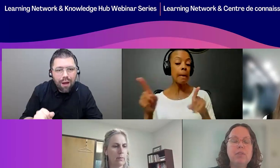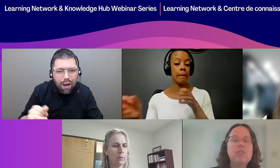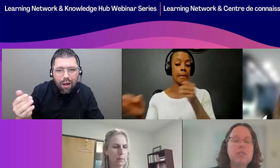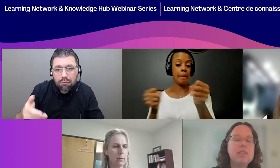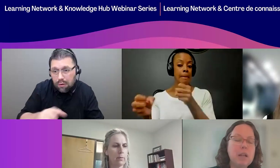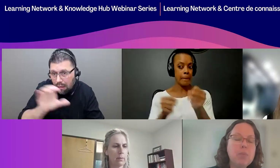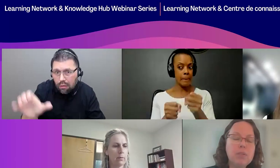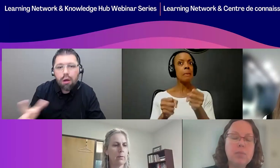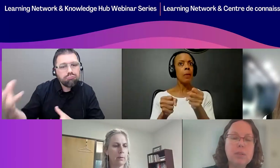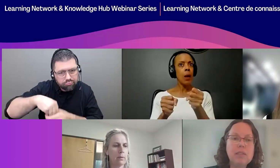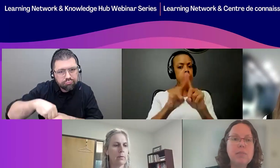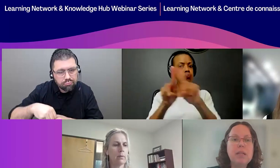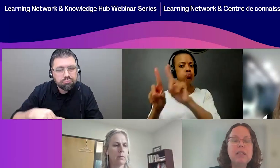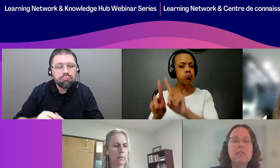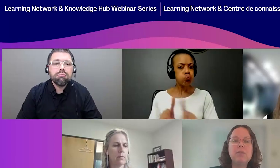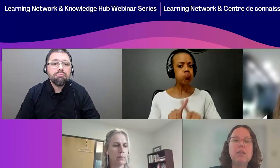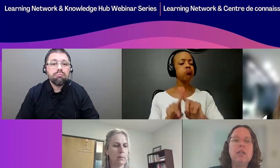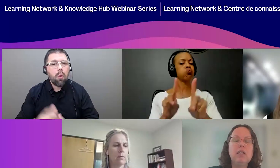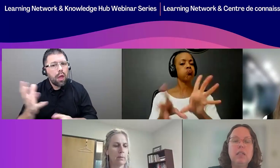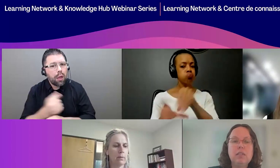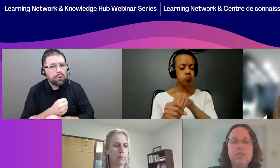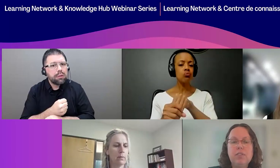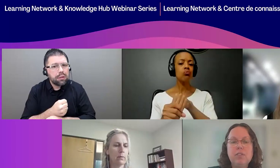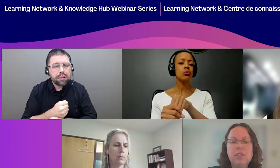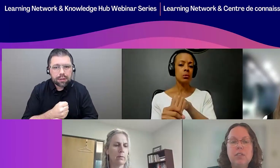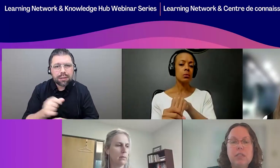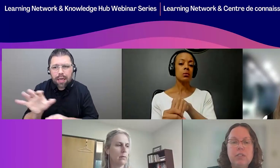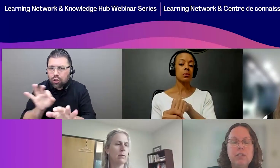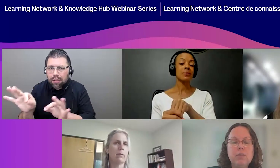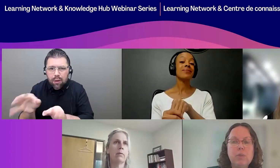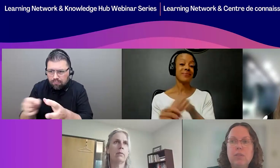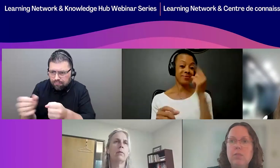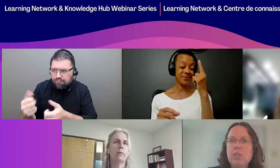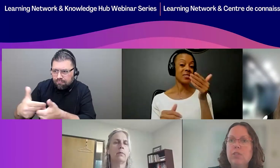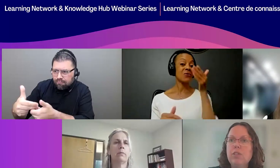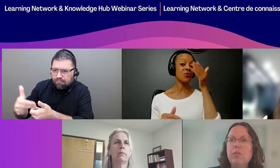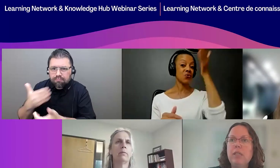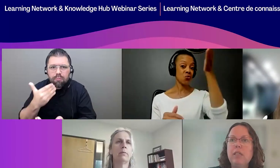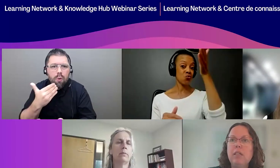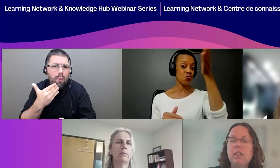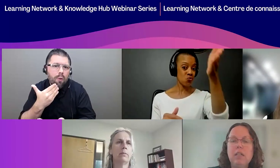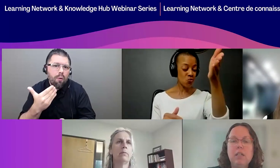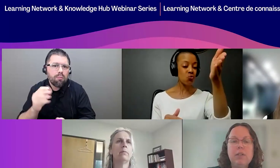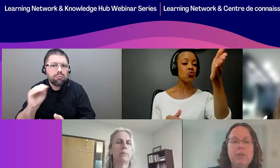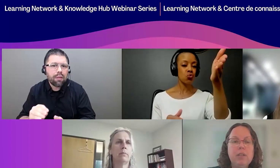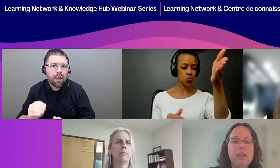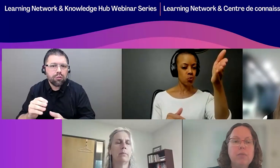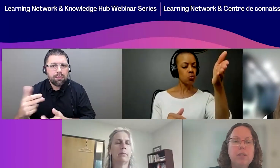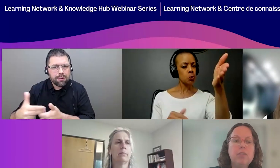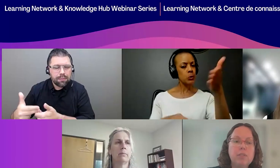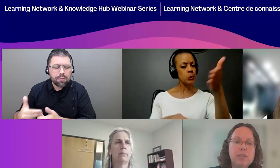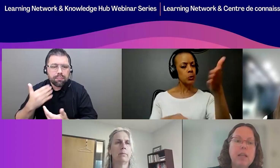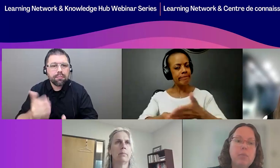diverse sample to participate in this, but in future iterations, we want to make sure that we